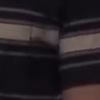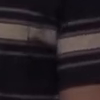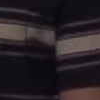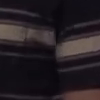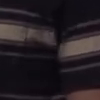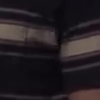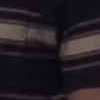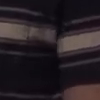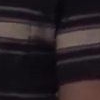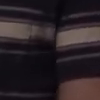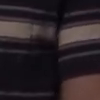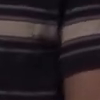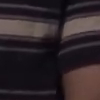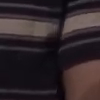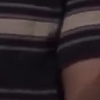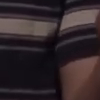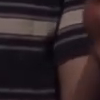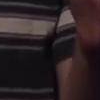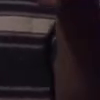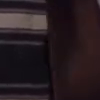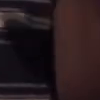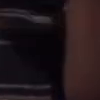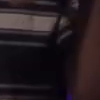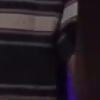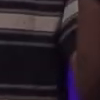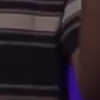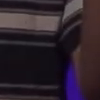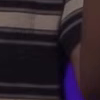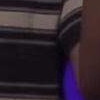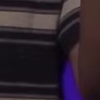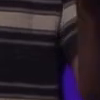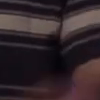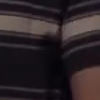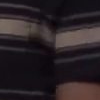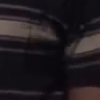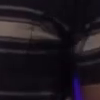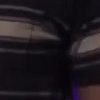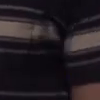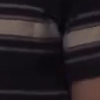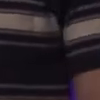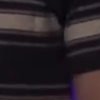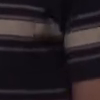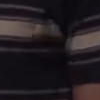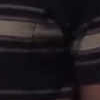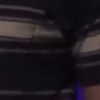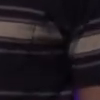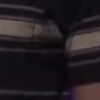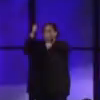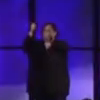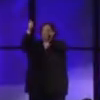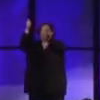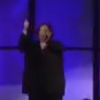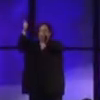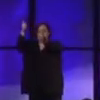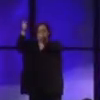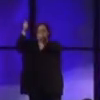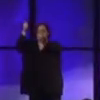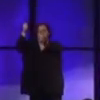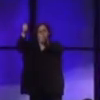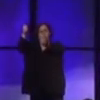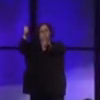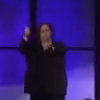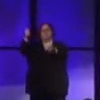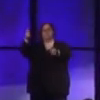Father's hands. Leave it all, leave the rest in the